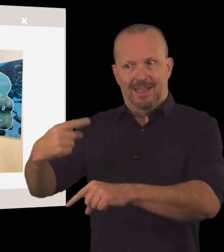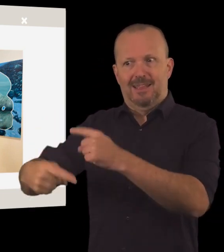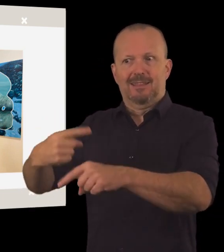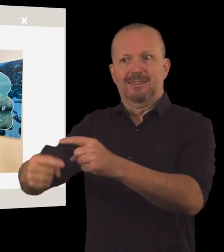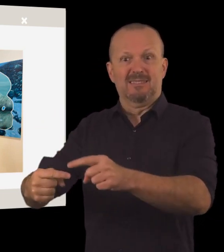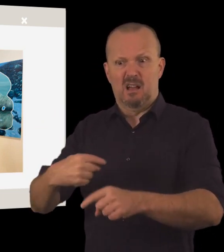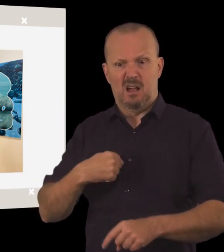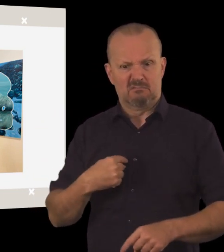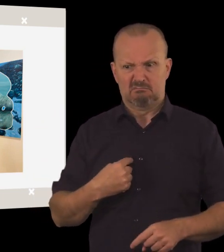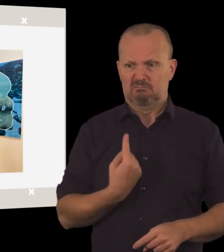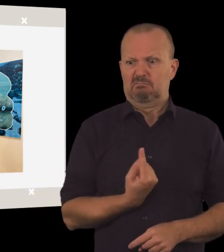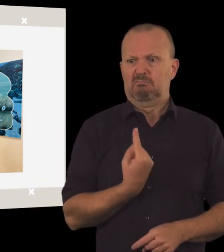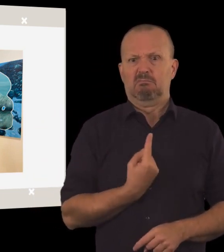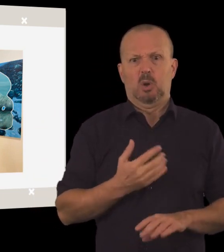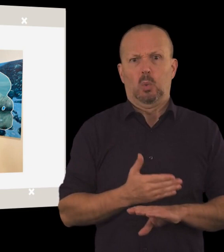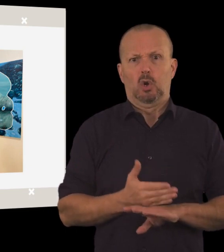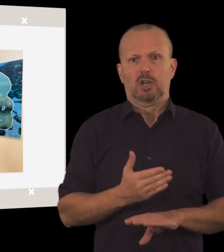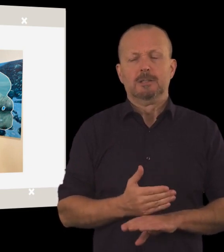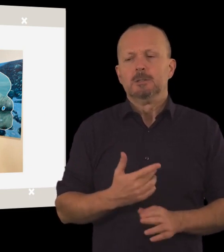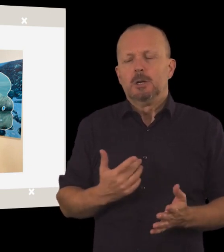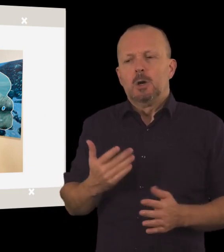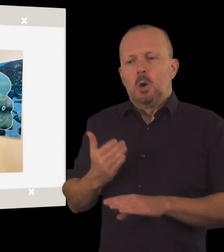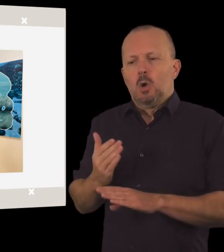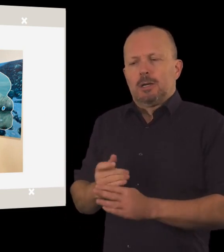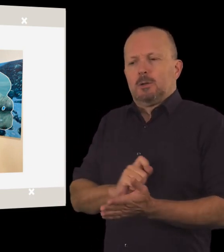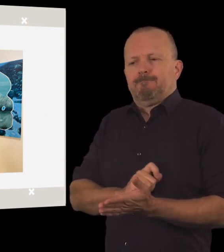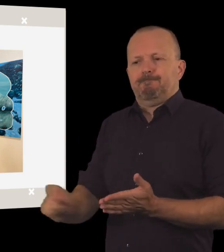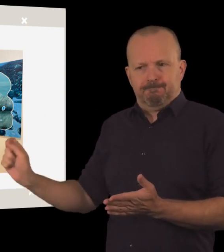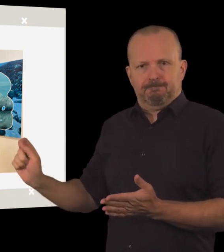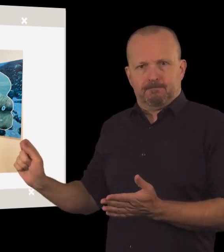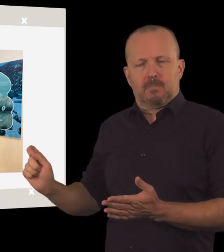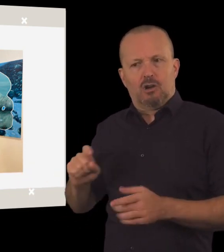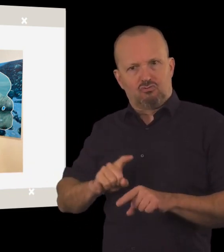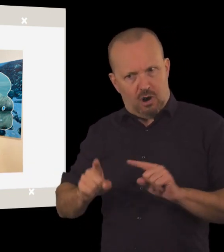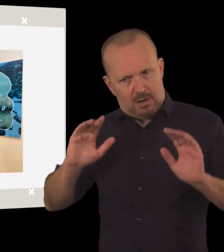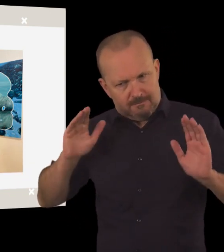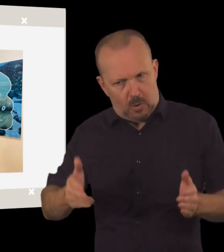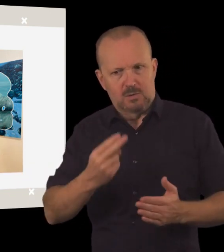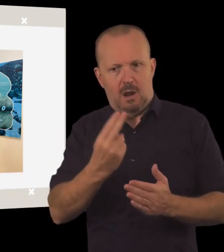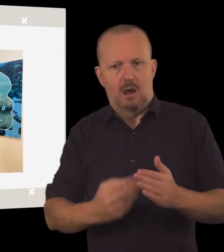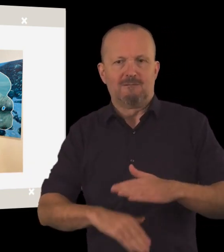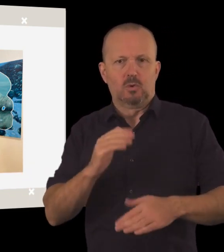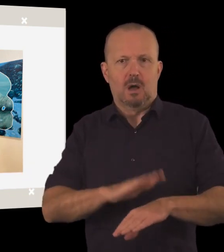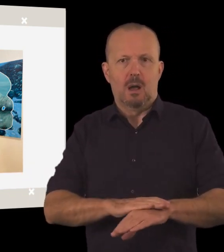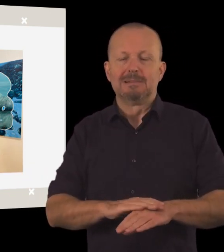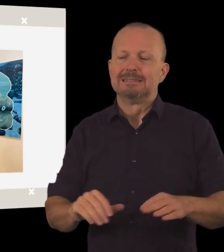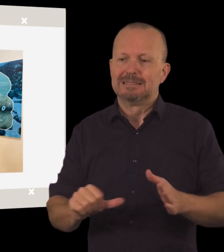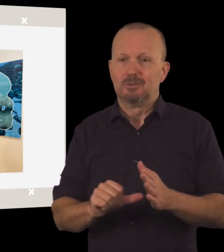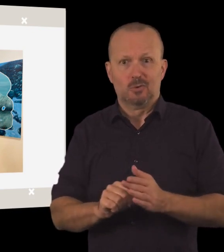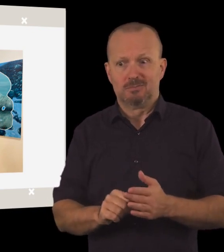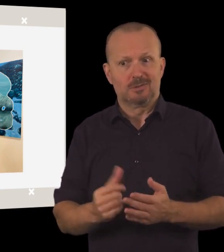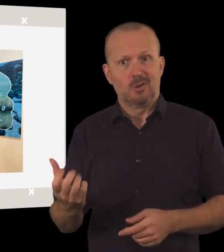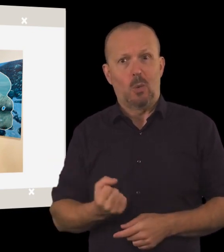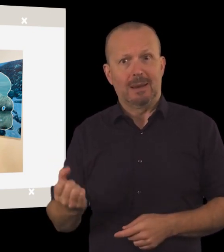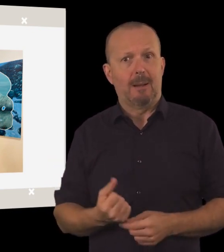all I did was work. So I quit my job and I tried to do art full-time, and that was another challenge. I just